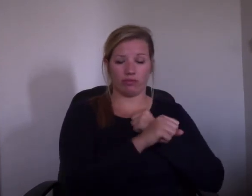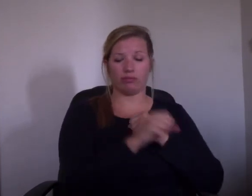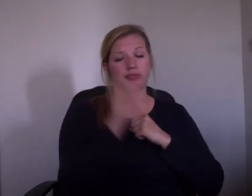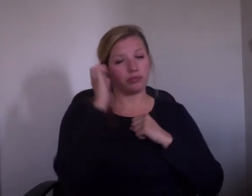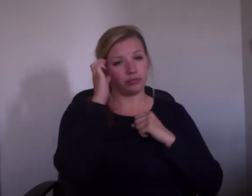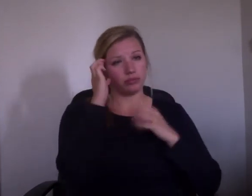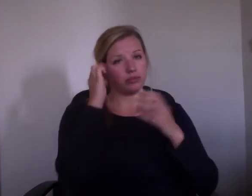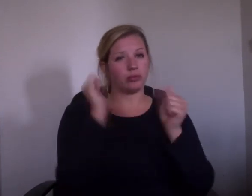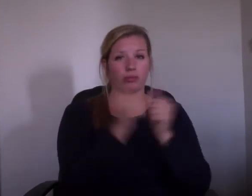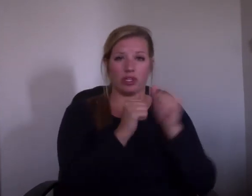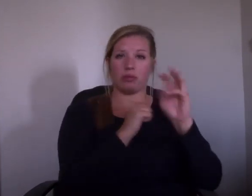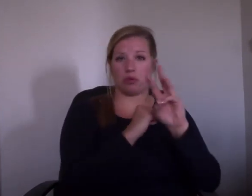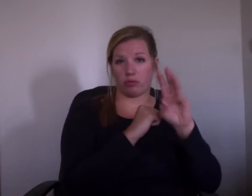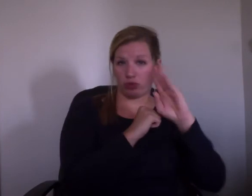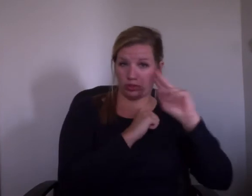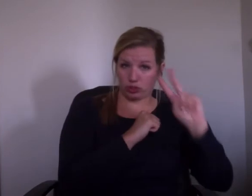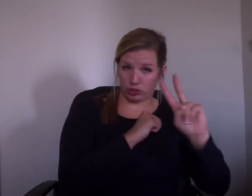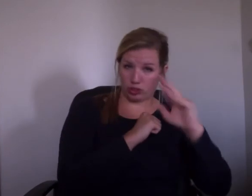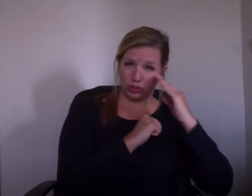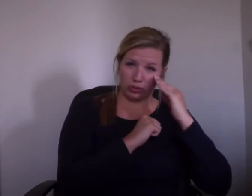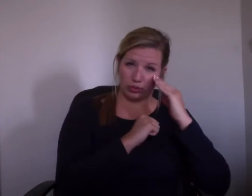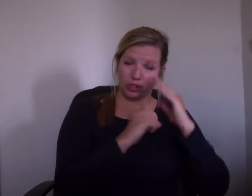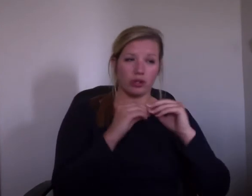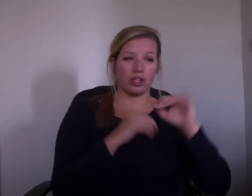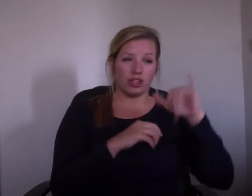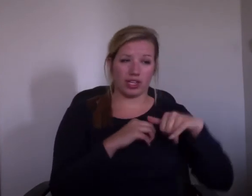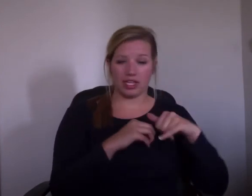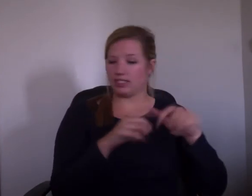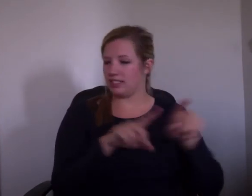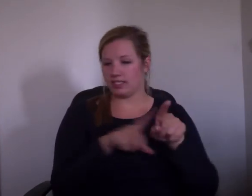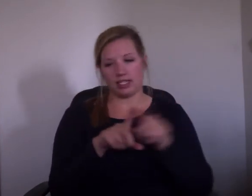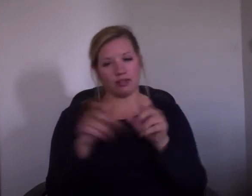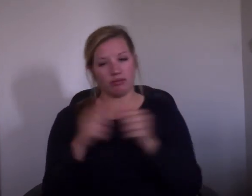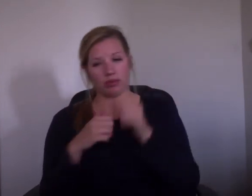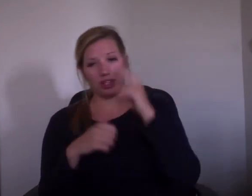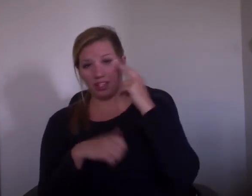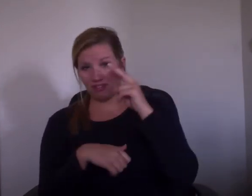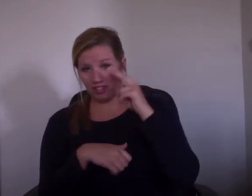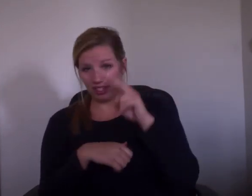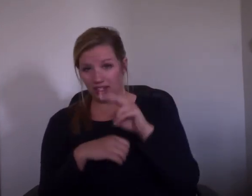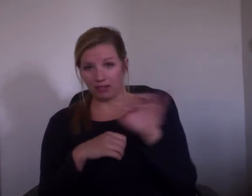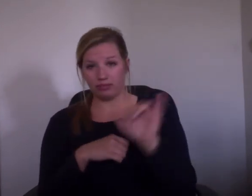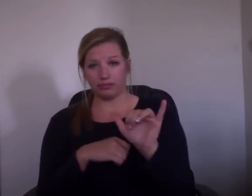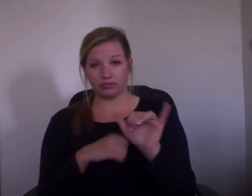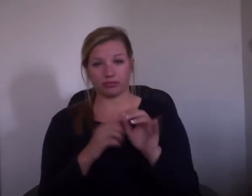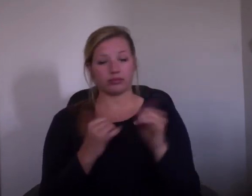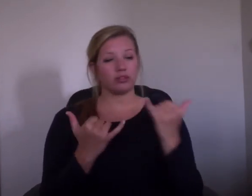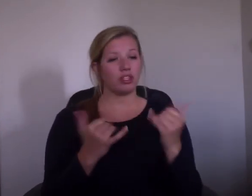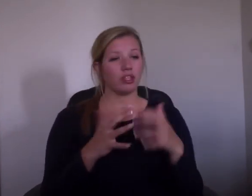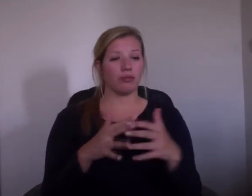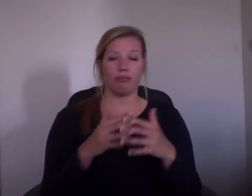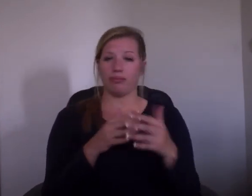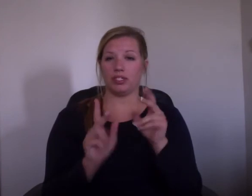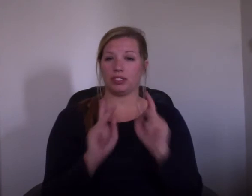II, of course, as we know, and so that was the way to go with Vietnam. And so the American people, as a result, sort of kept out of the